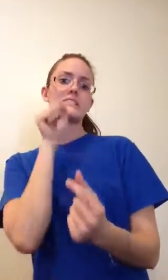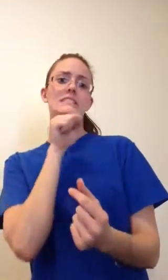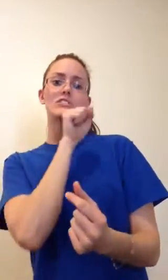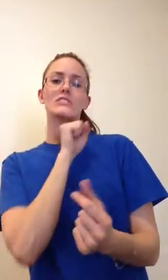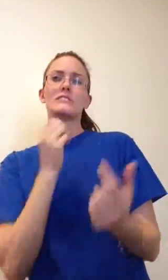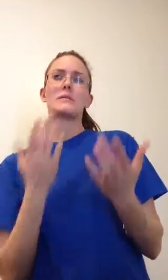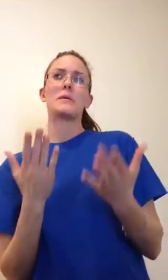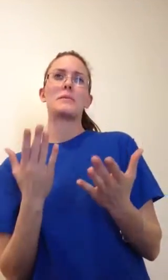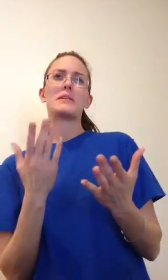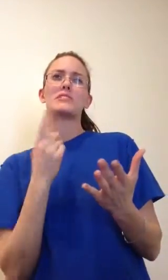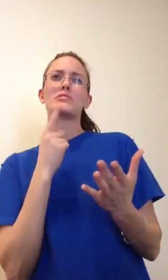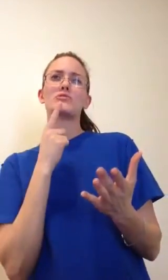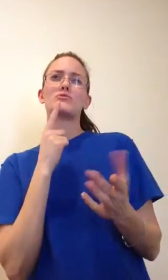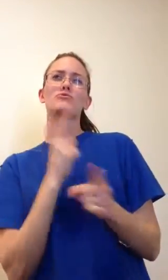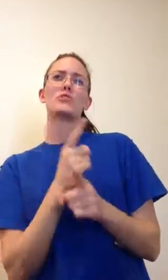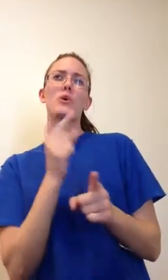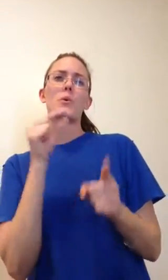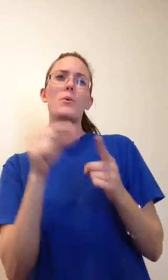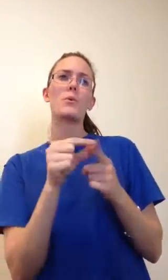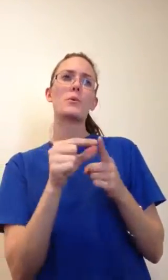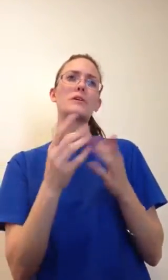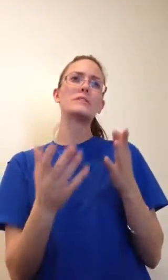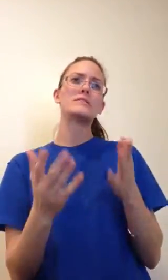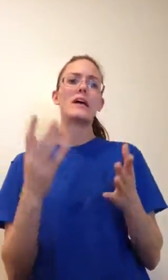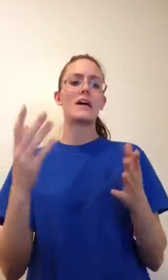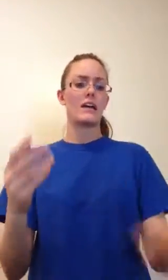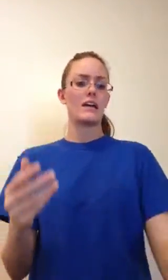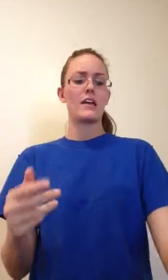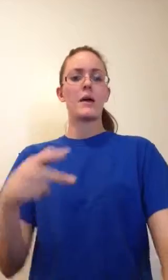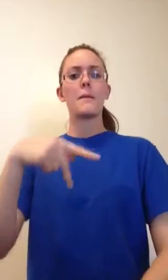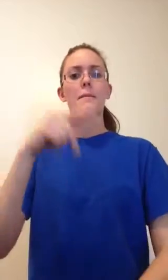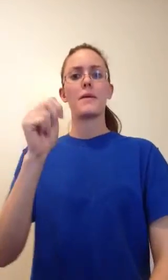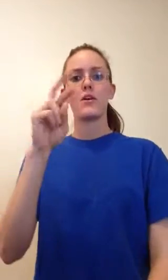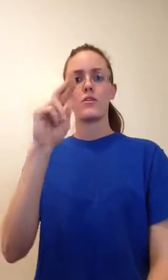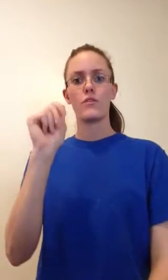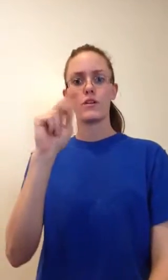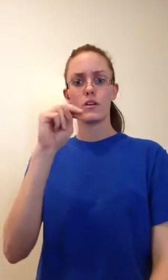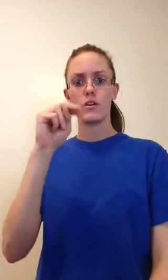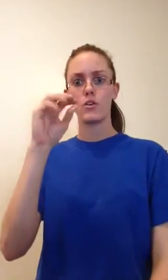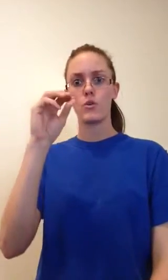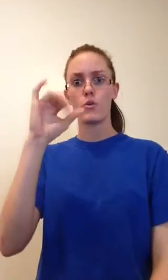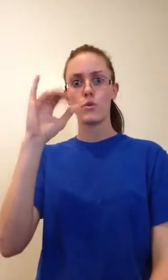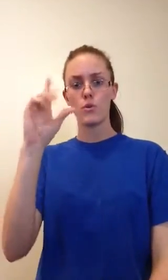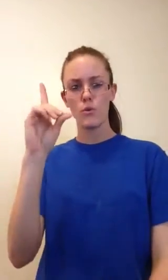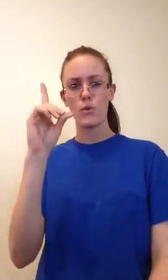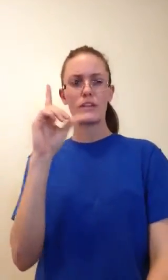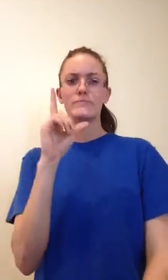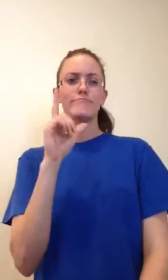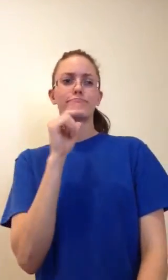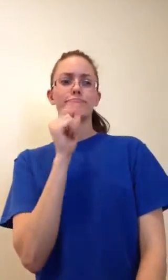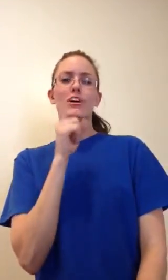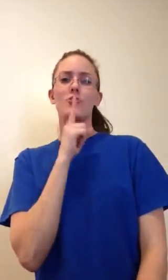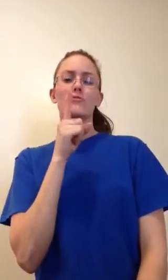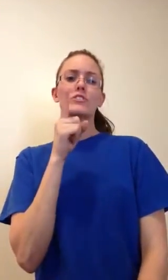is paranoid, but they're a little bit skeptical of using the internet, especially in public areas, so they